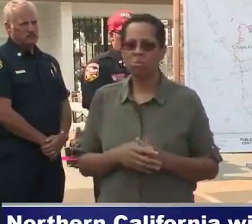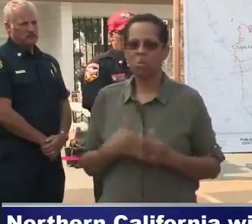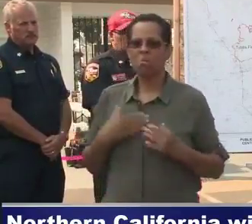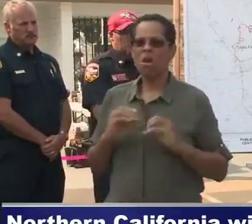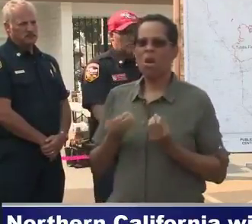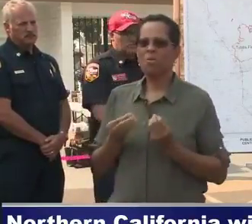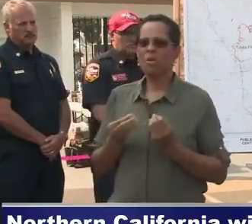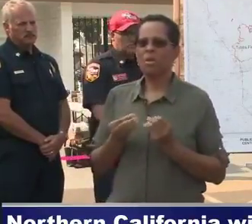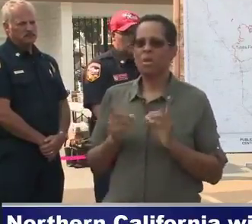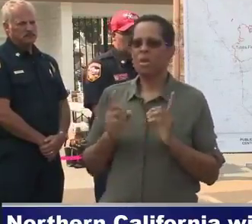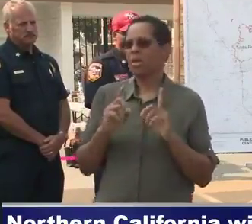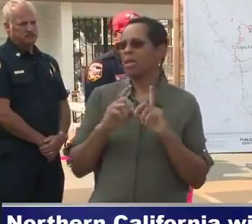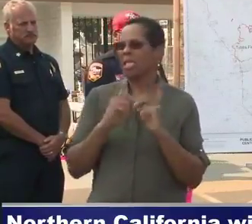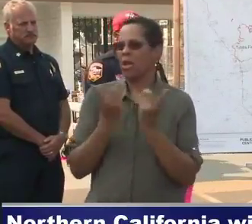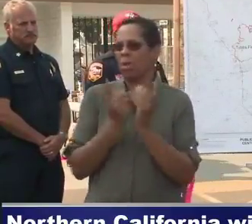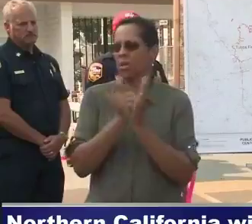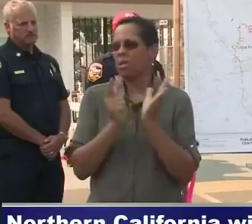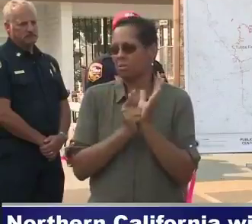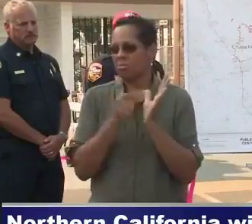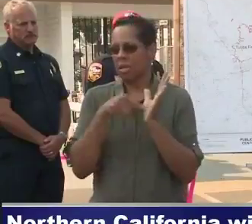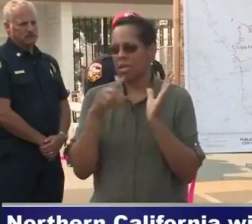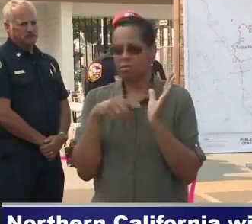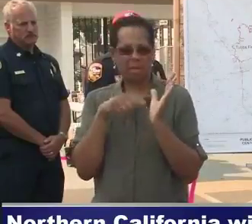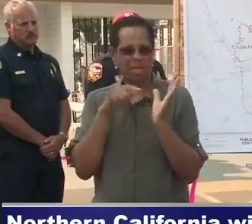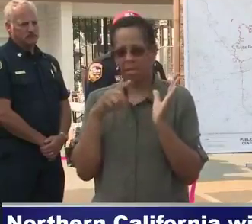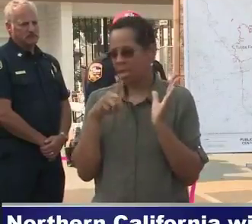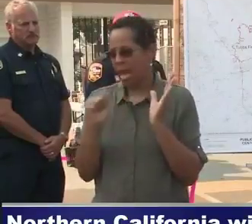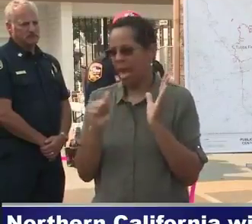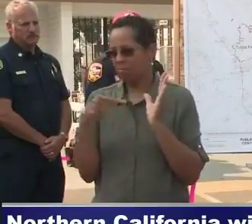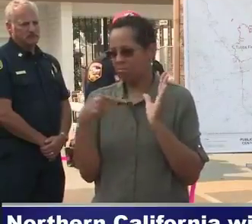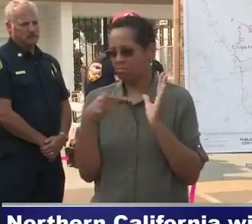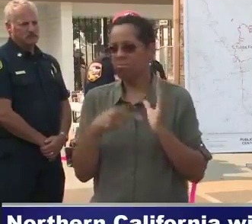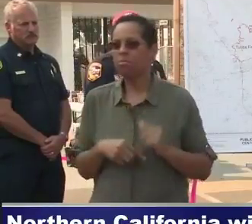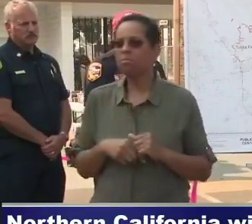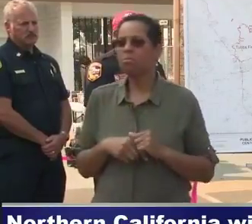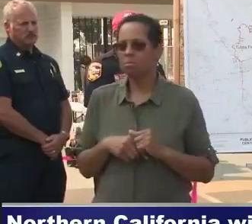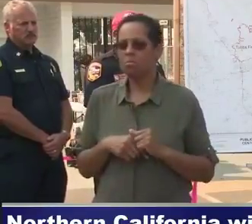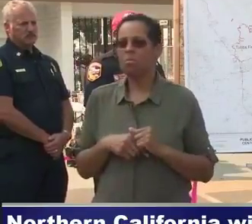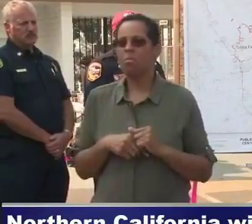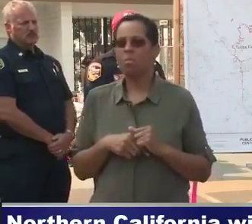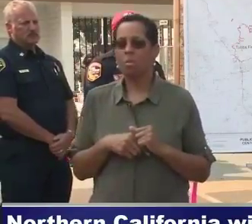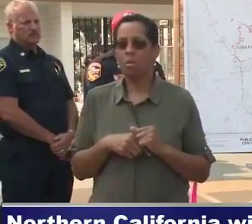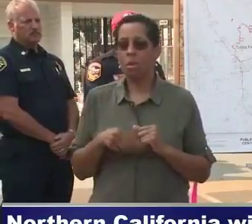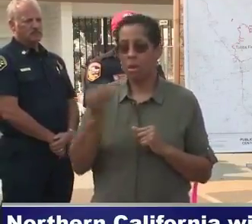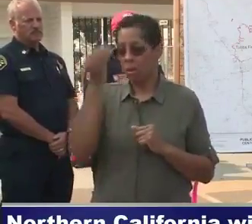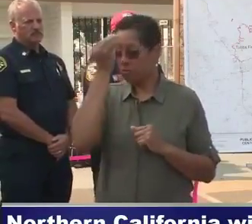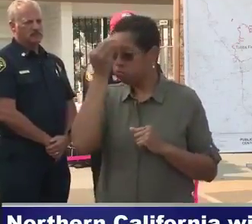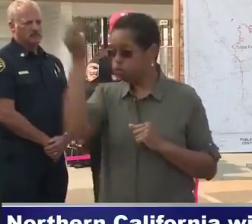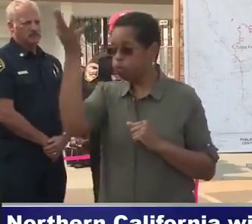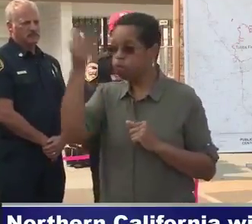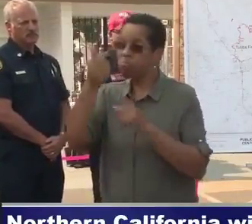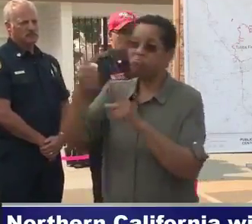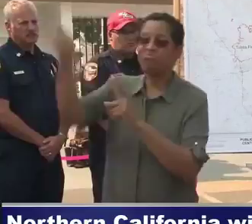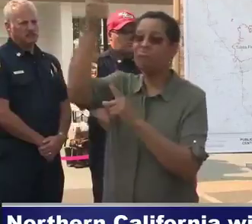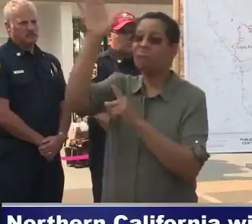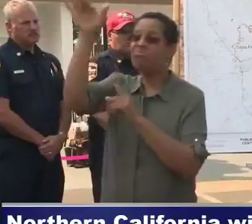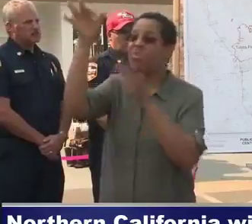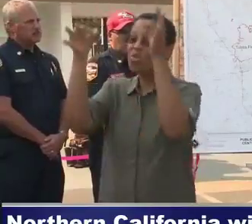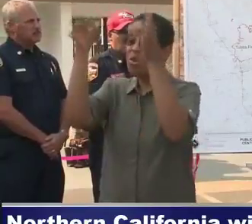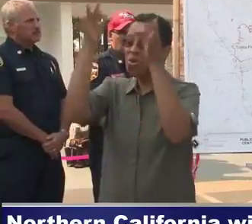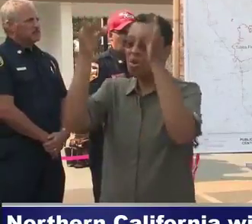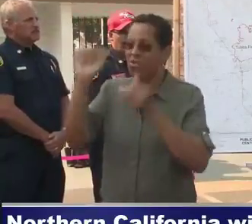because that will not be tolerated either. I want to let you know that I've been in touch with the Superior Court. If you don't know, the Superior Court's been closed this